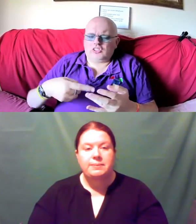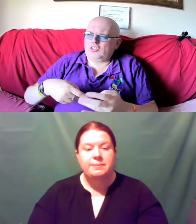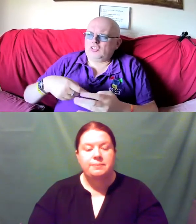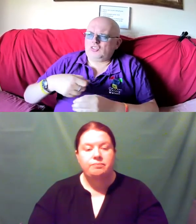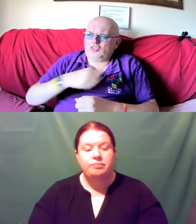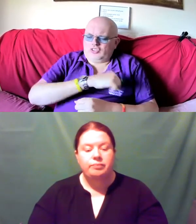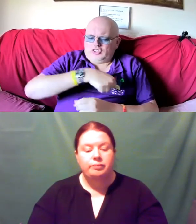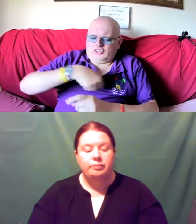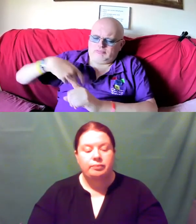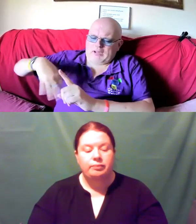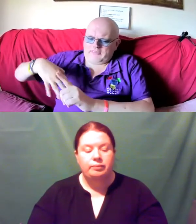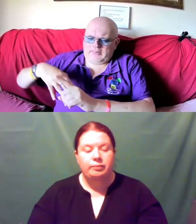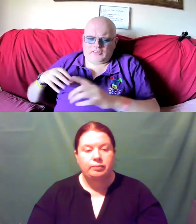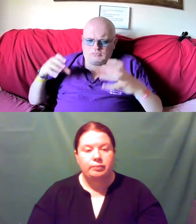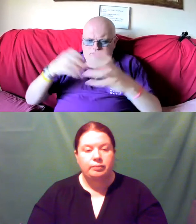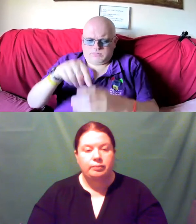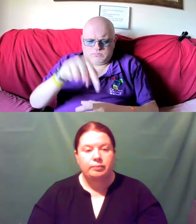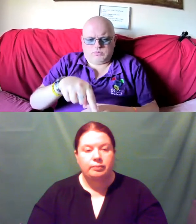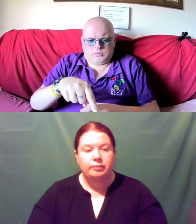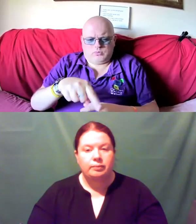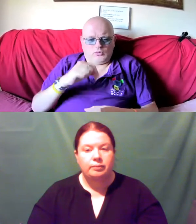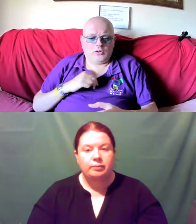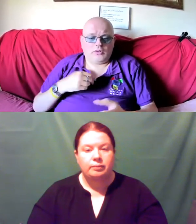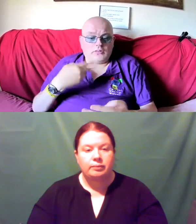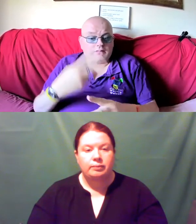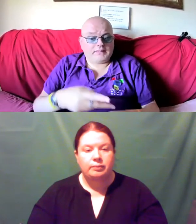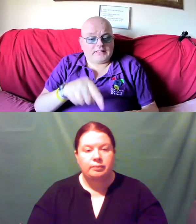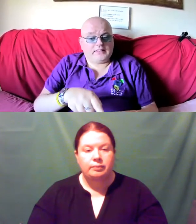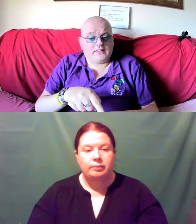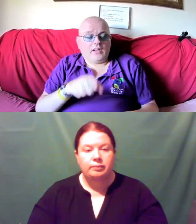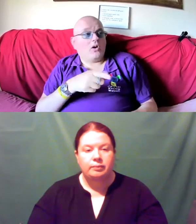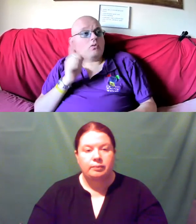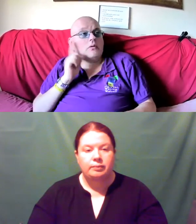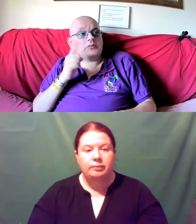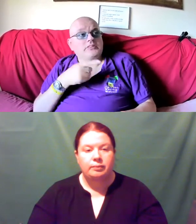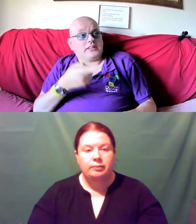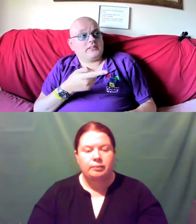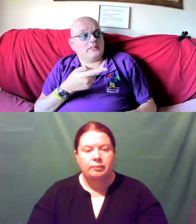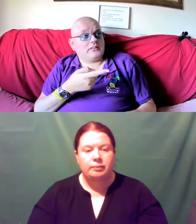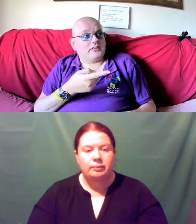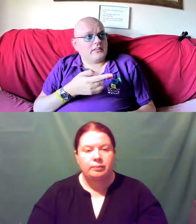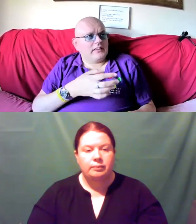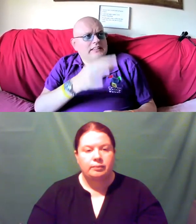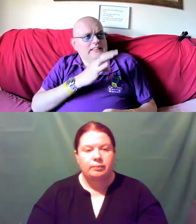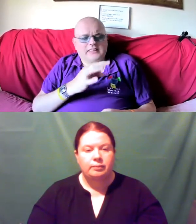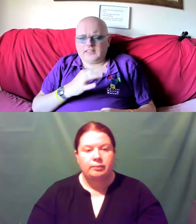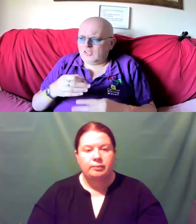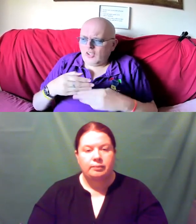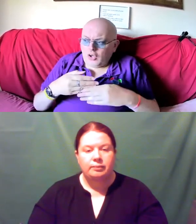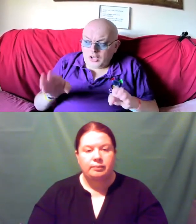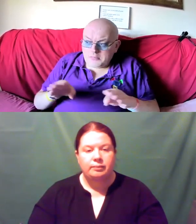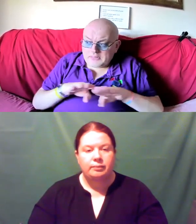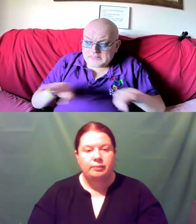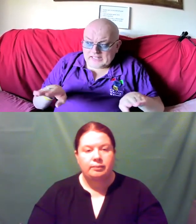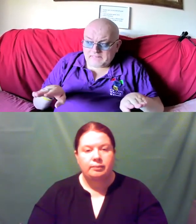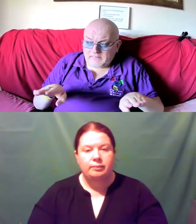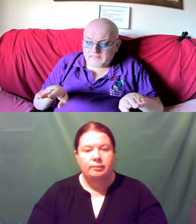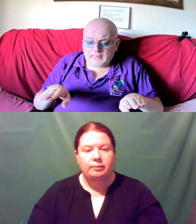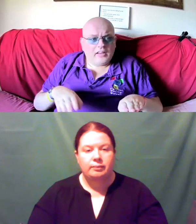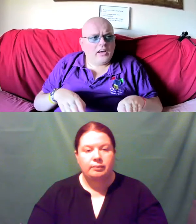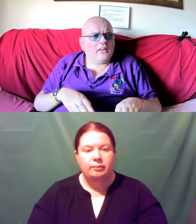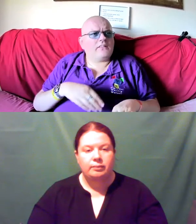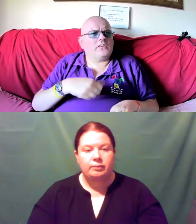traditions, and one of the women there said, will it be Open Table? And as a Roman Catholic from a tradition that doesn't practice Open